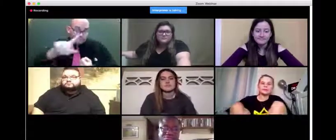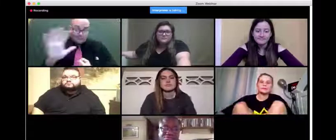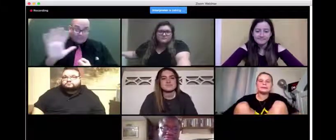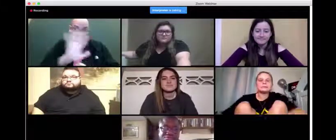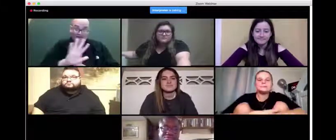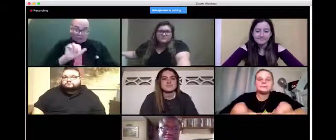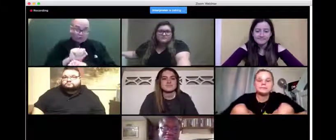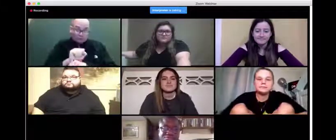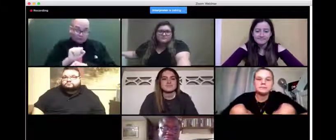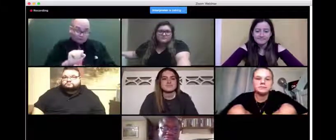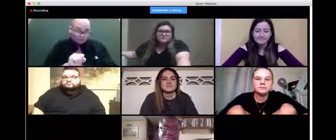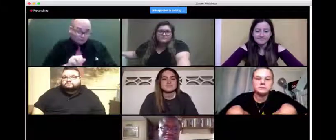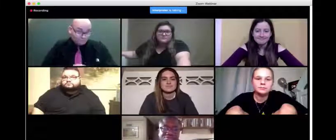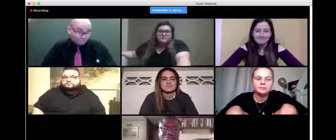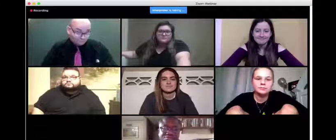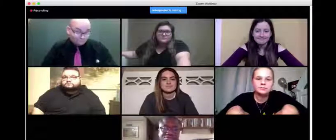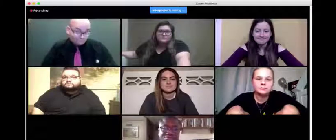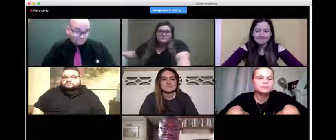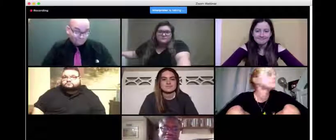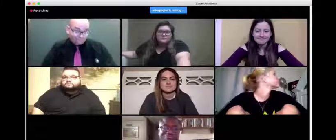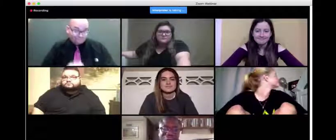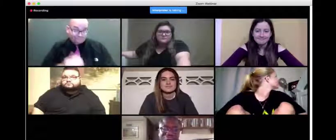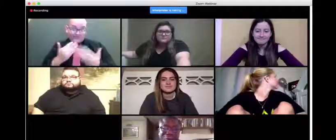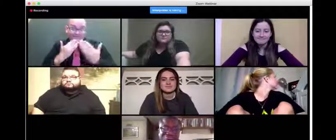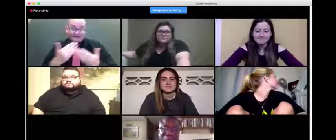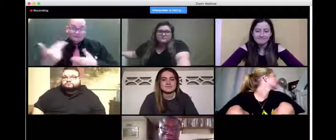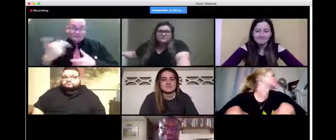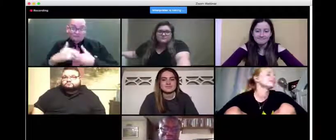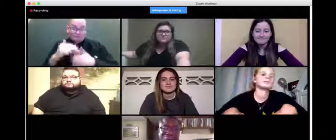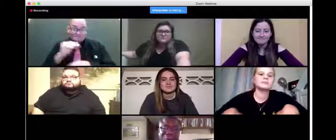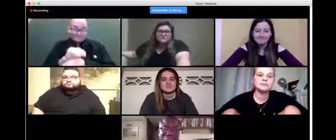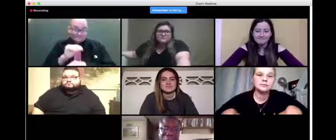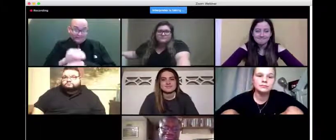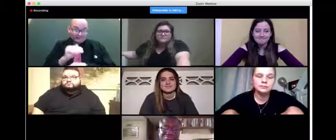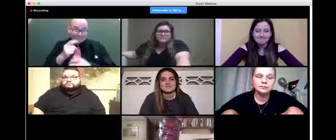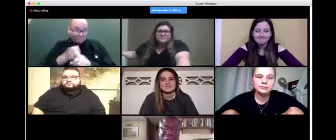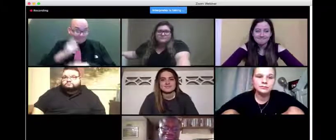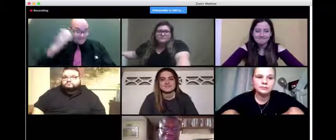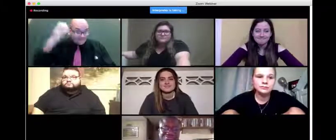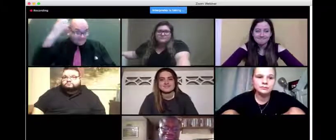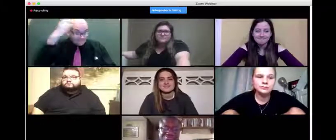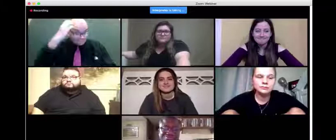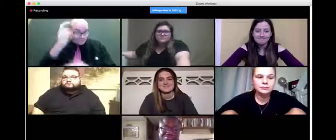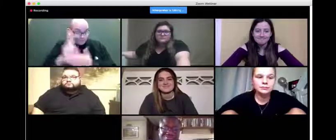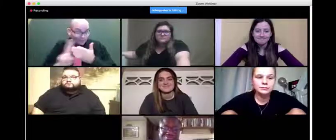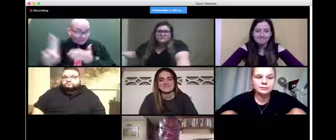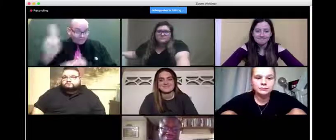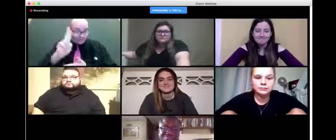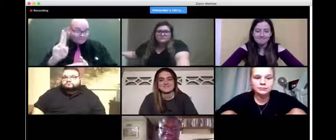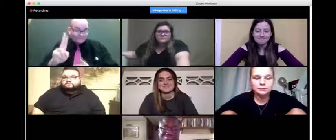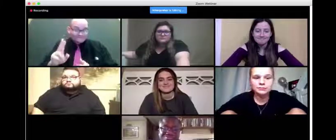joining us tonight from Clemson University. Good night. Good night.